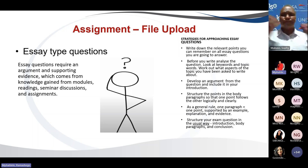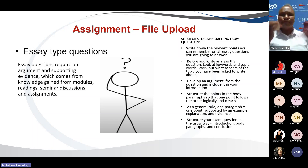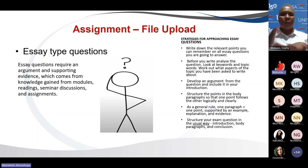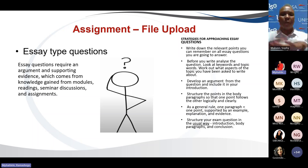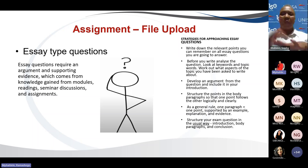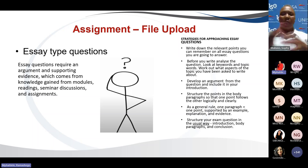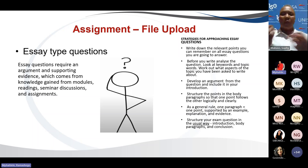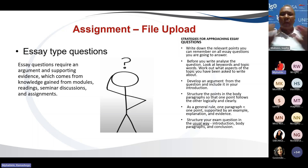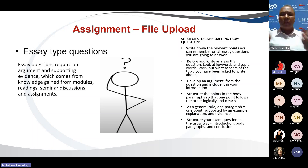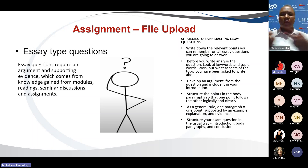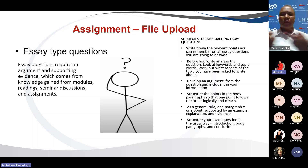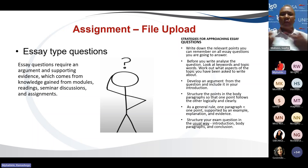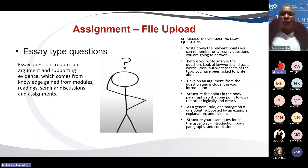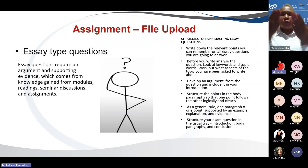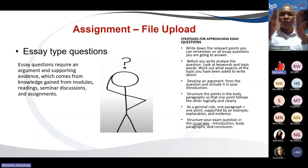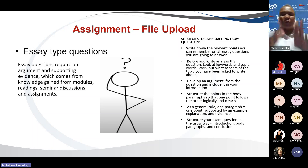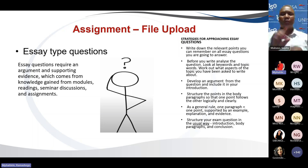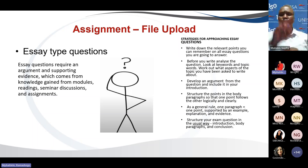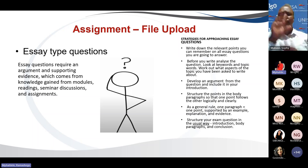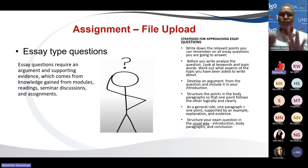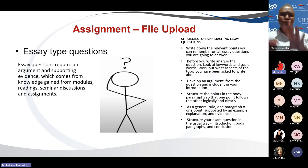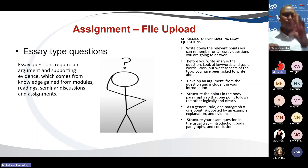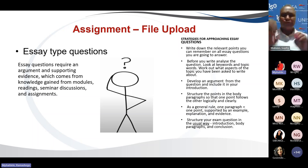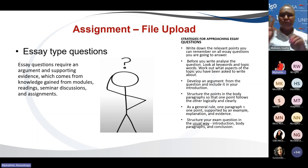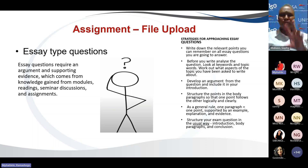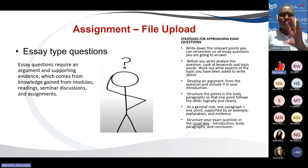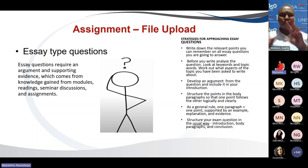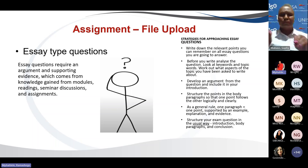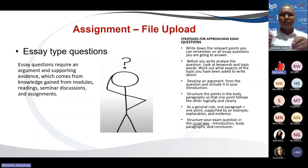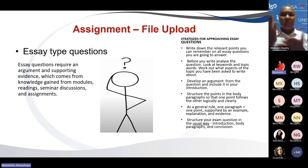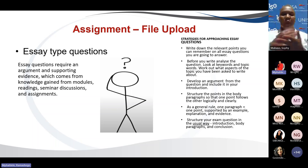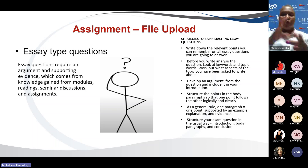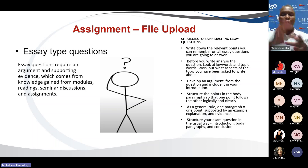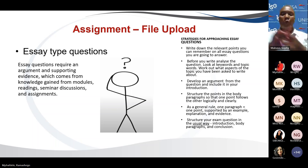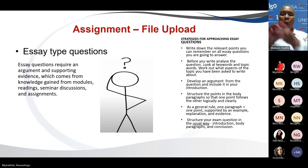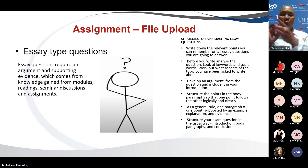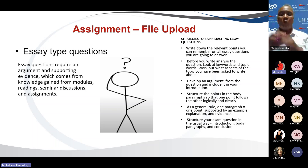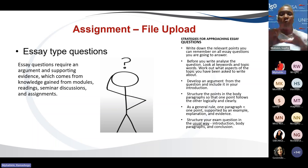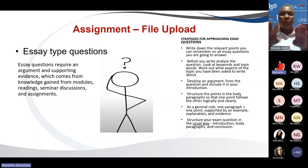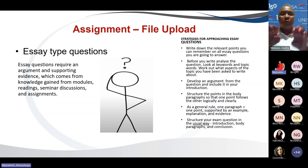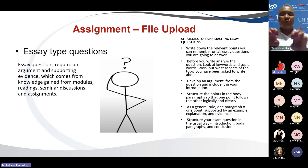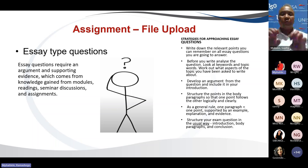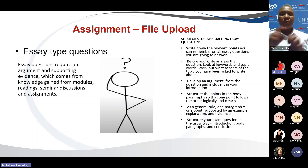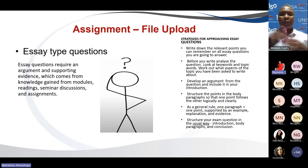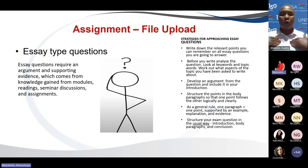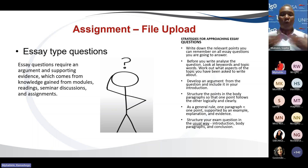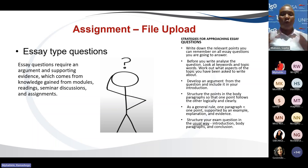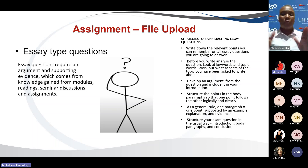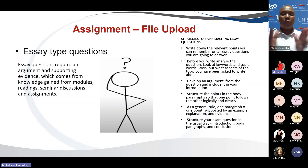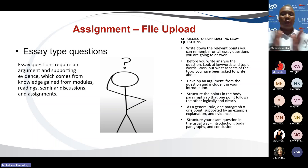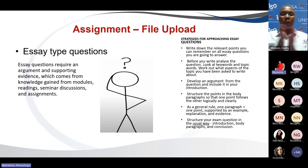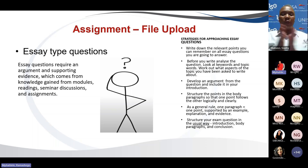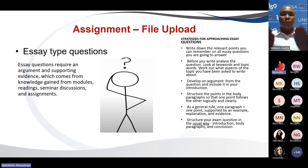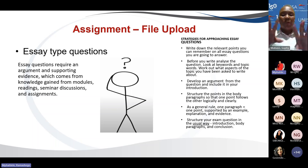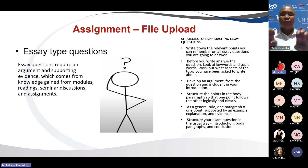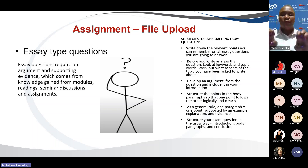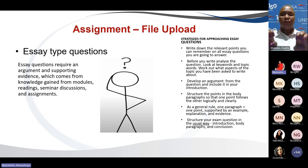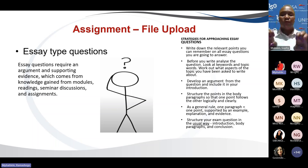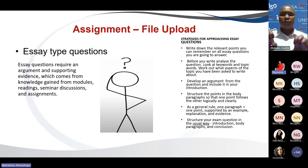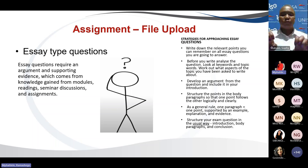you asking if take-home exam is open book exam.